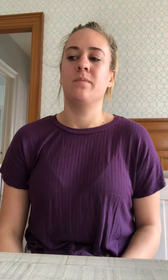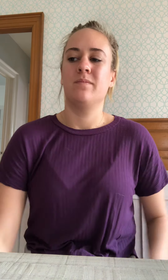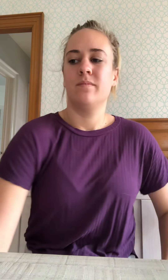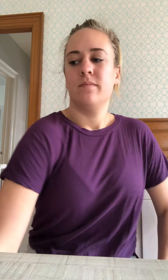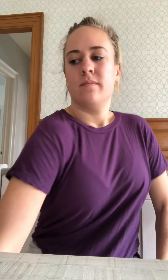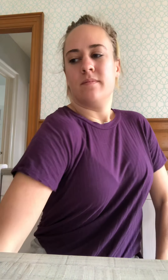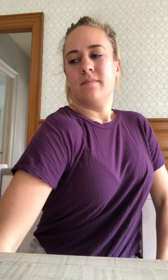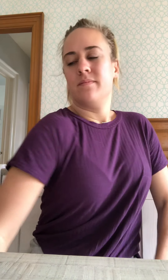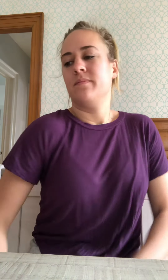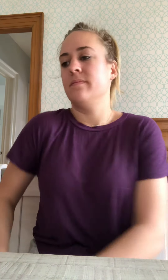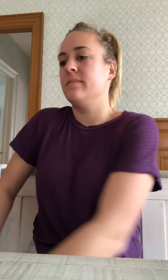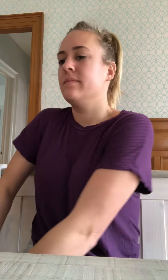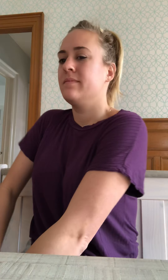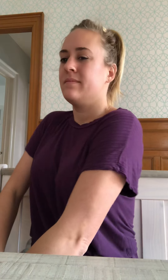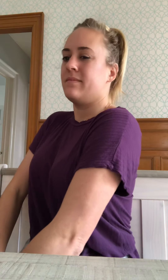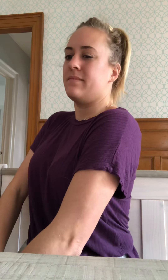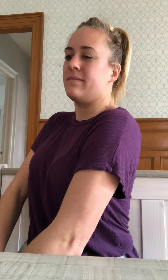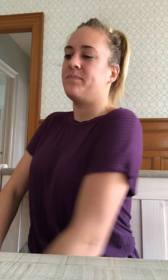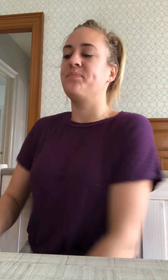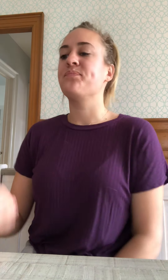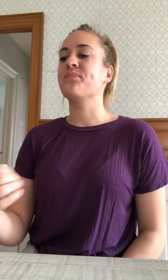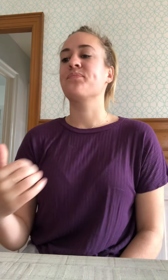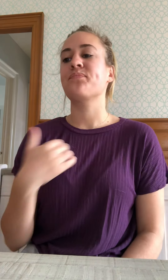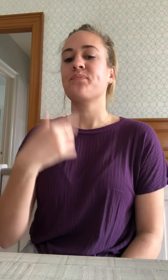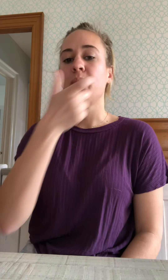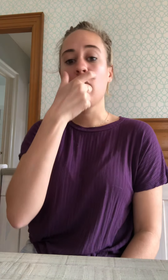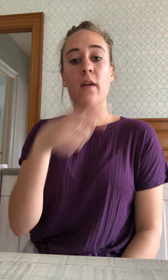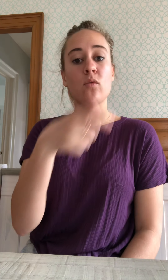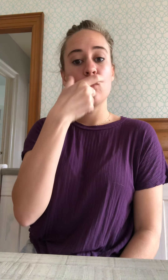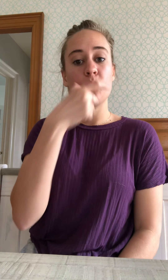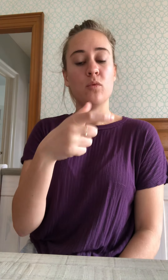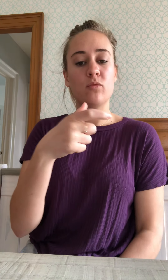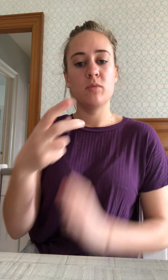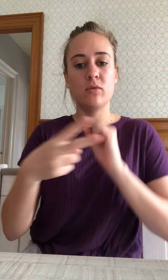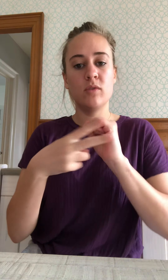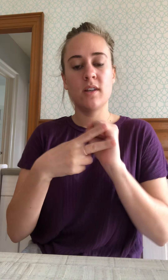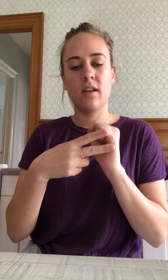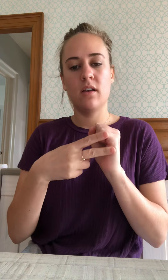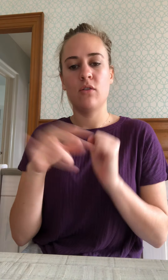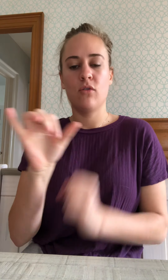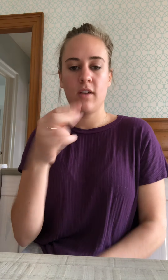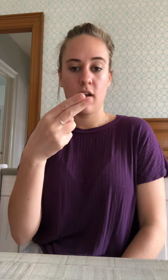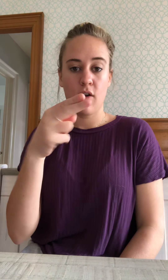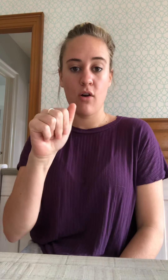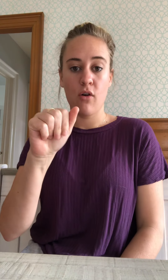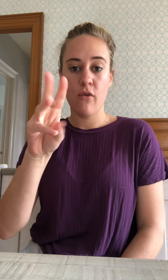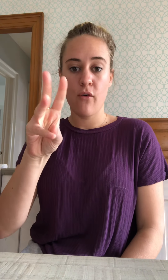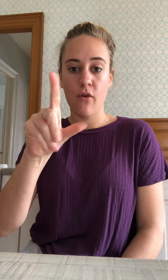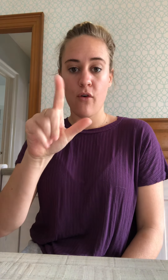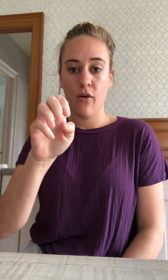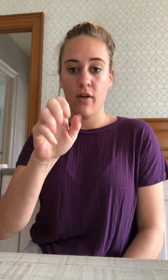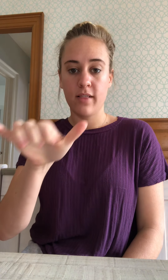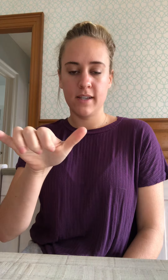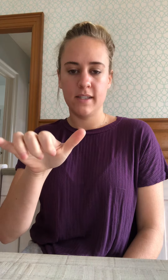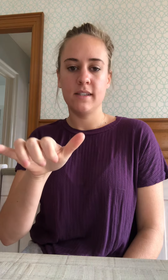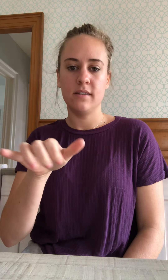We have removable retainers, the Hawley acrylic plate with wires and